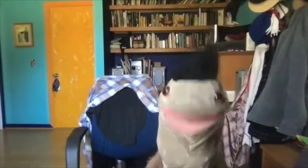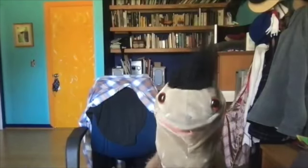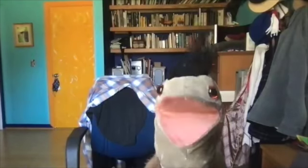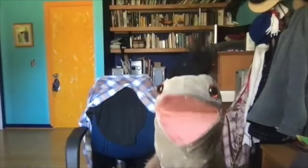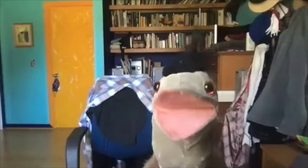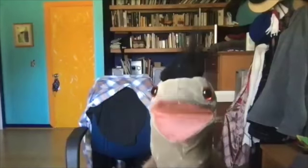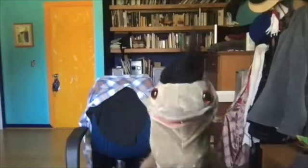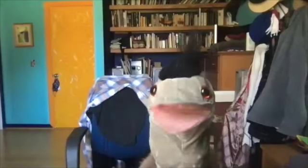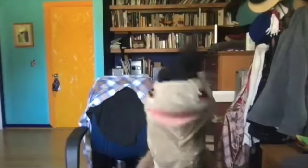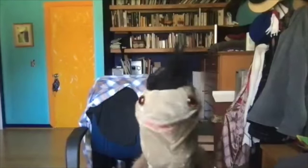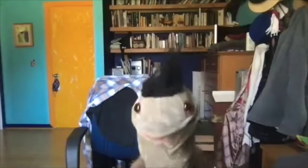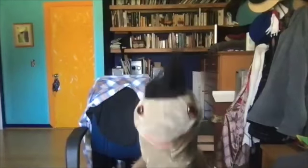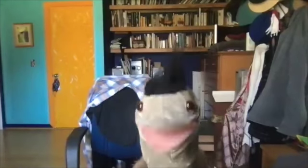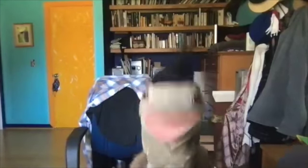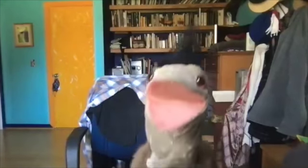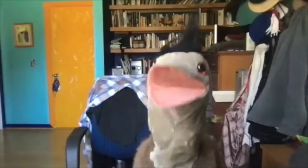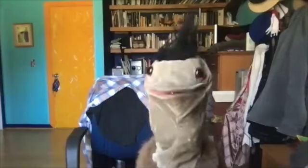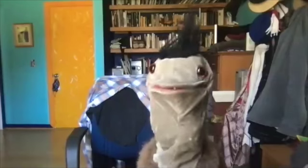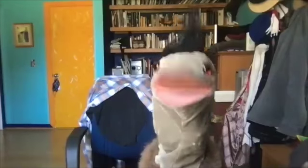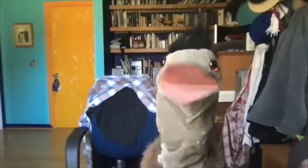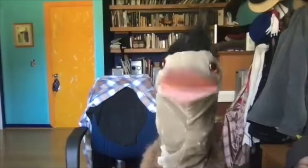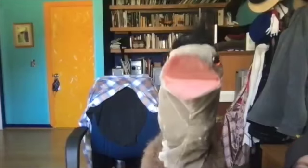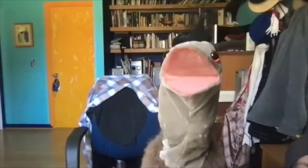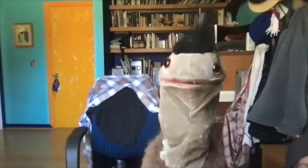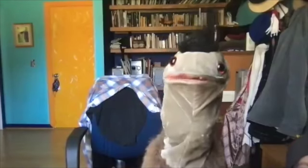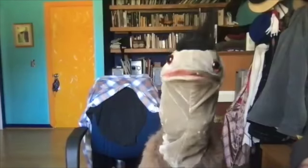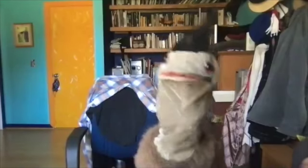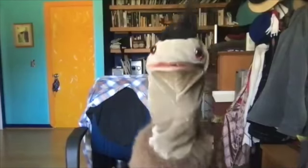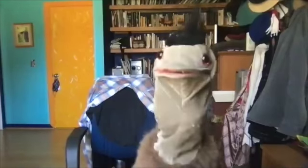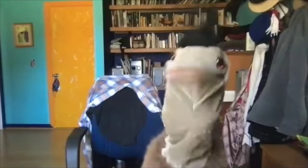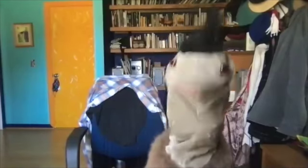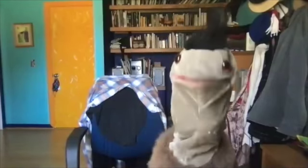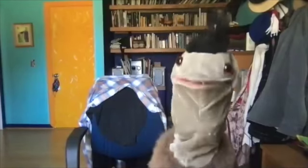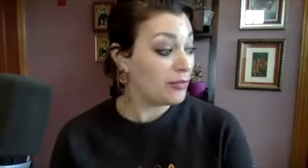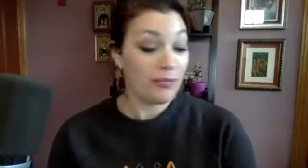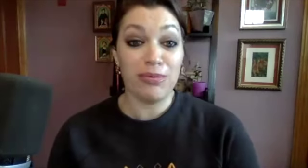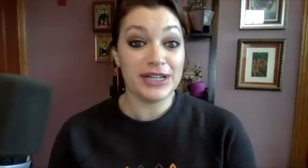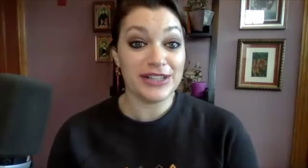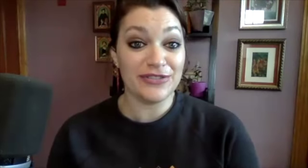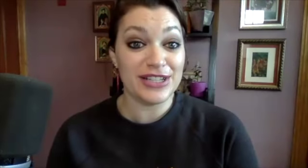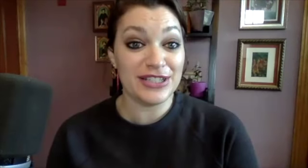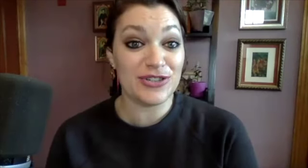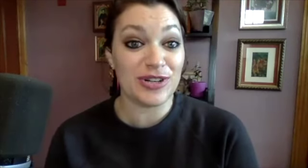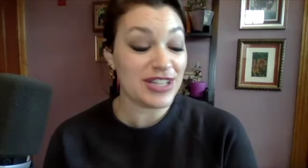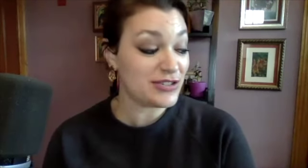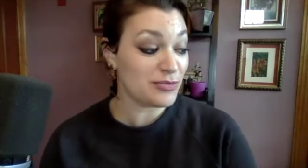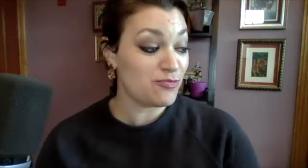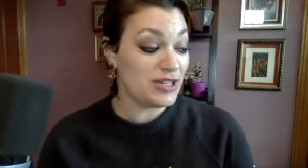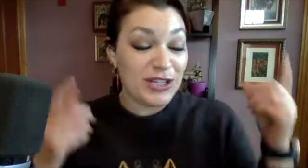fear, I made myself some hands out of paper. Oh, what a clever idea, George. That's a really